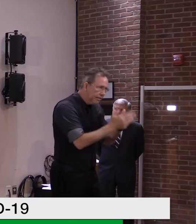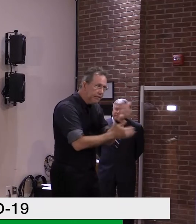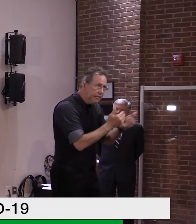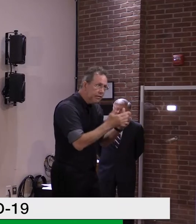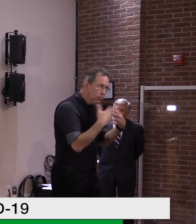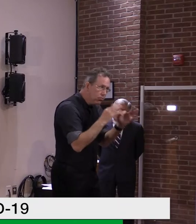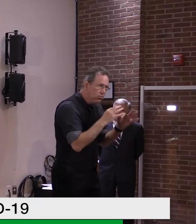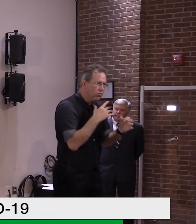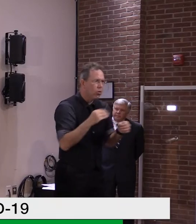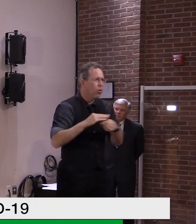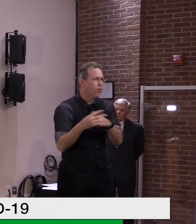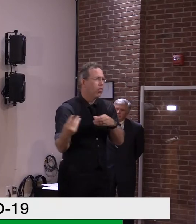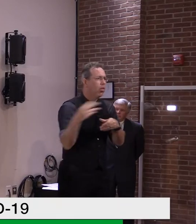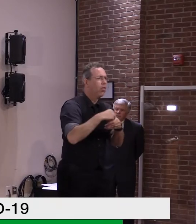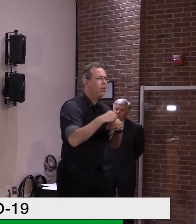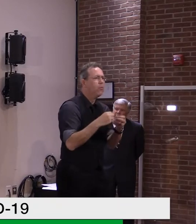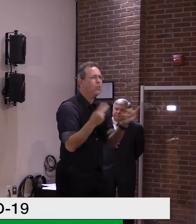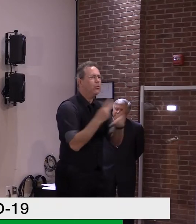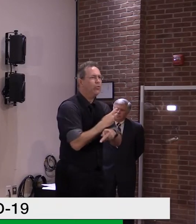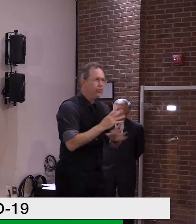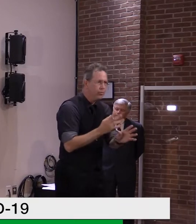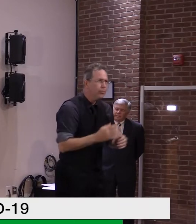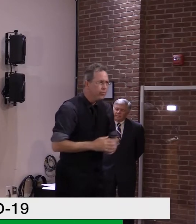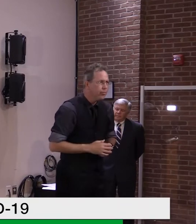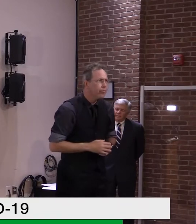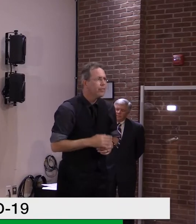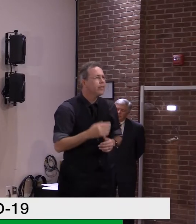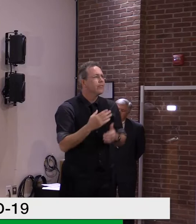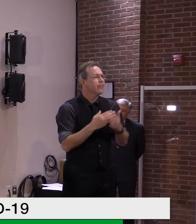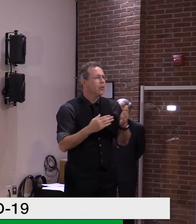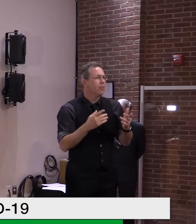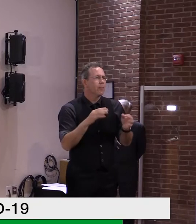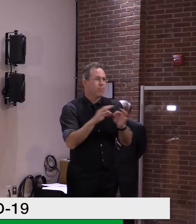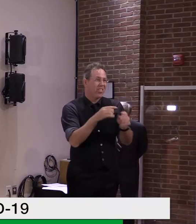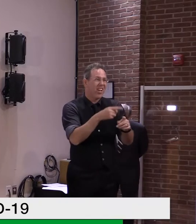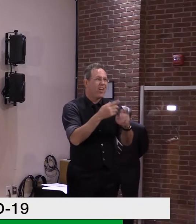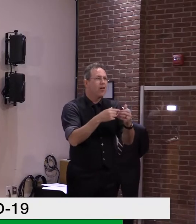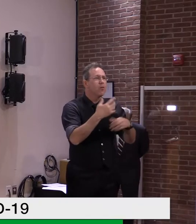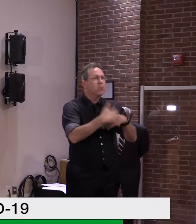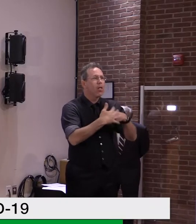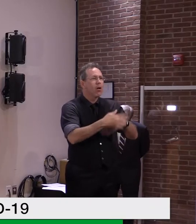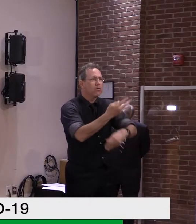very fragile conditions that require ongoing strong therapies.